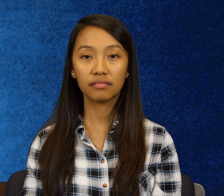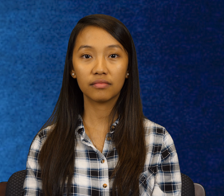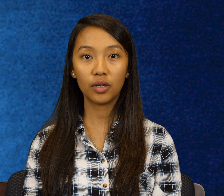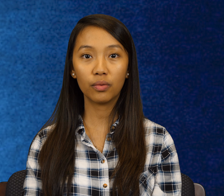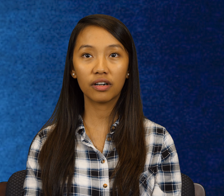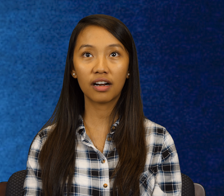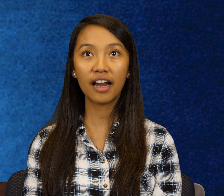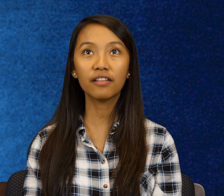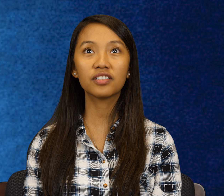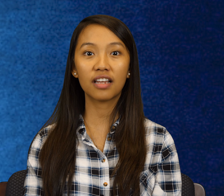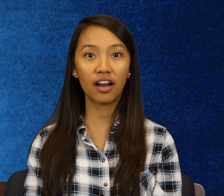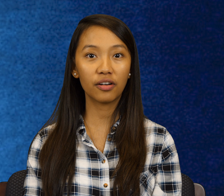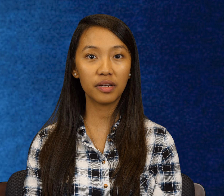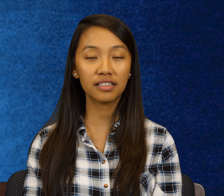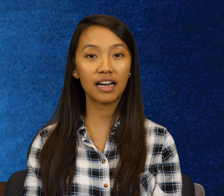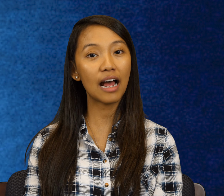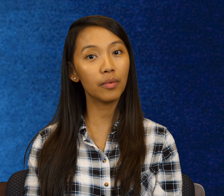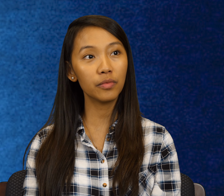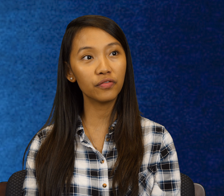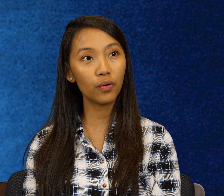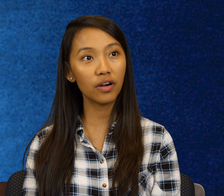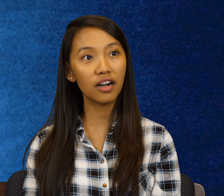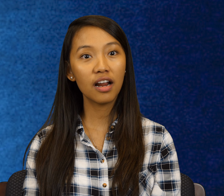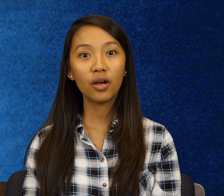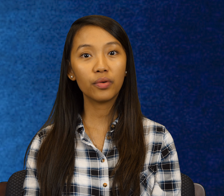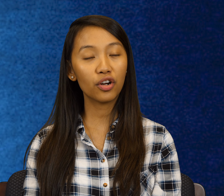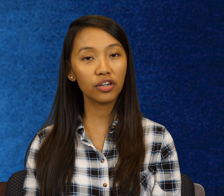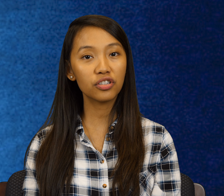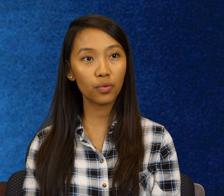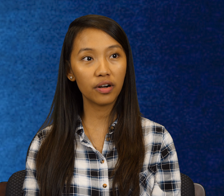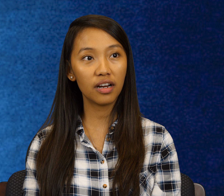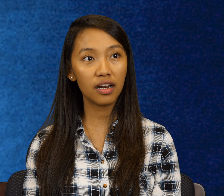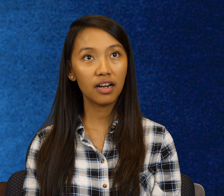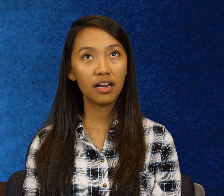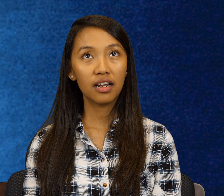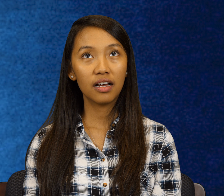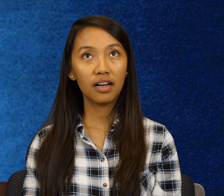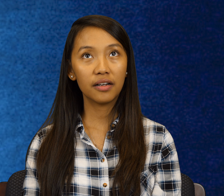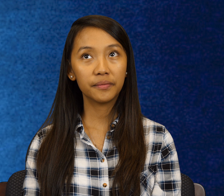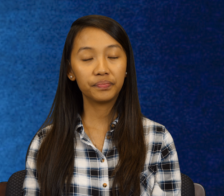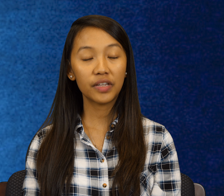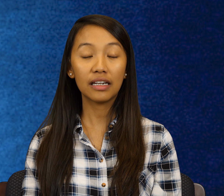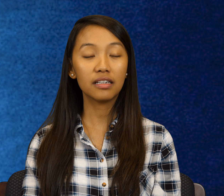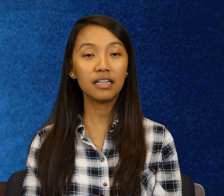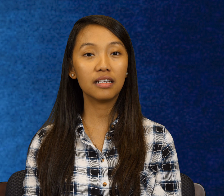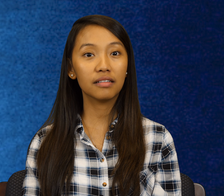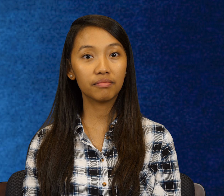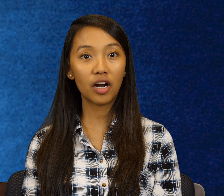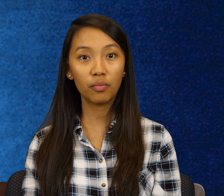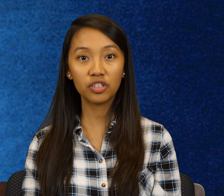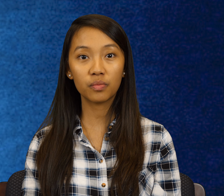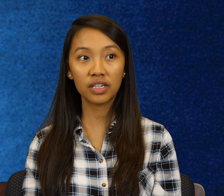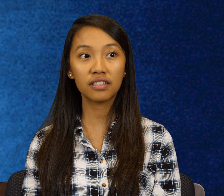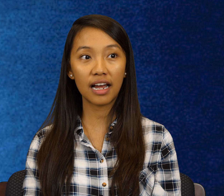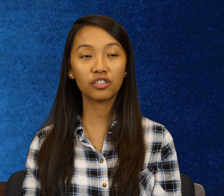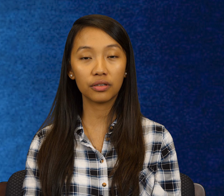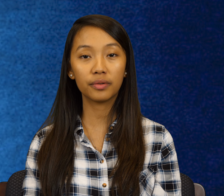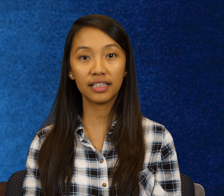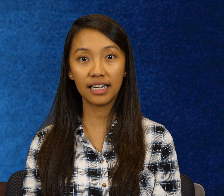we were kind of scared because it happened before. We heard a story, and our mission president actually related